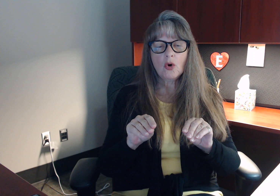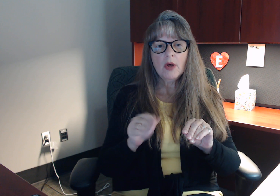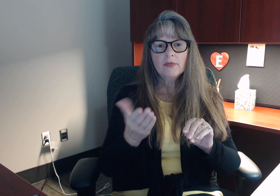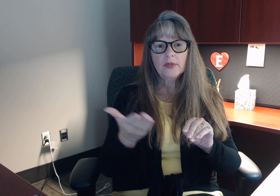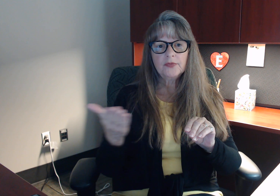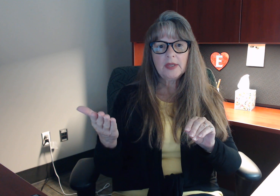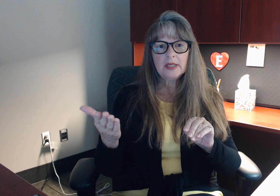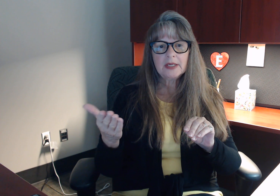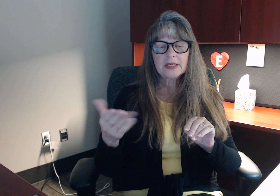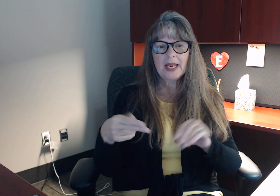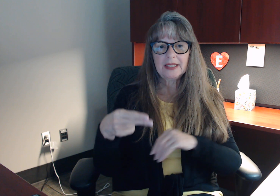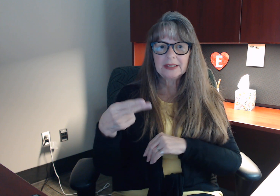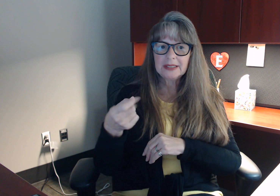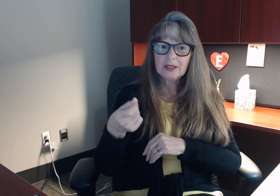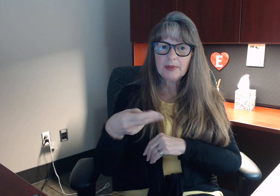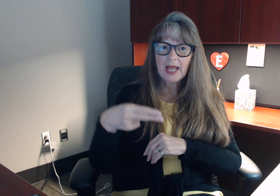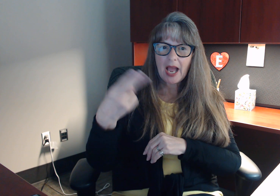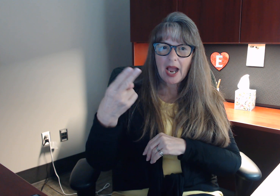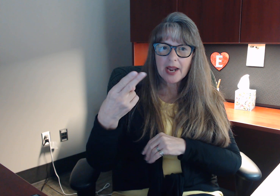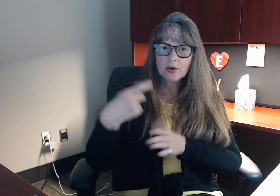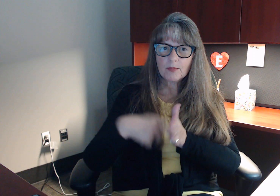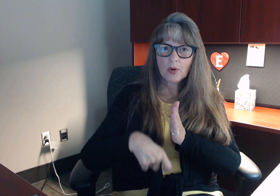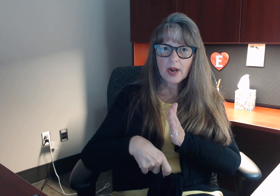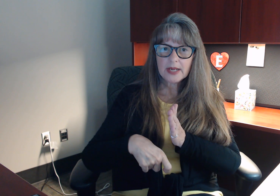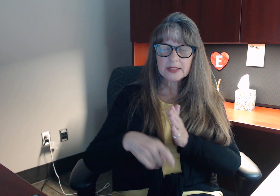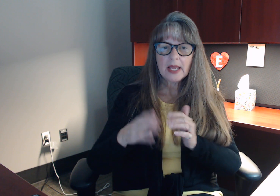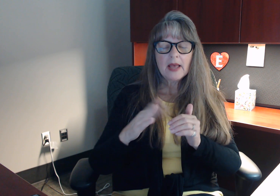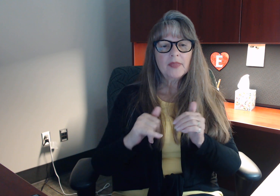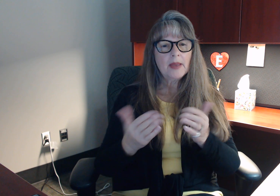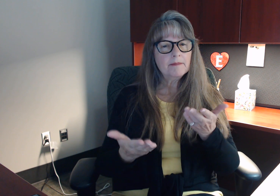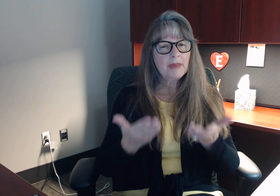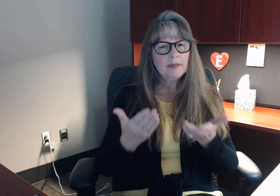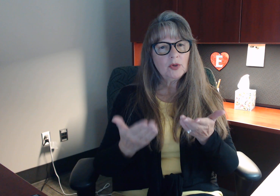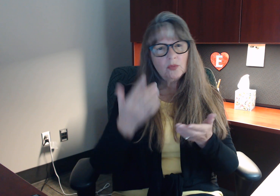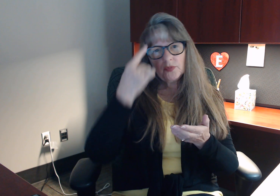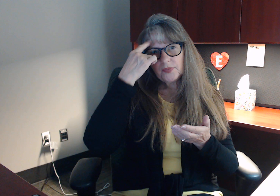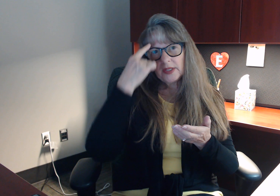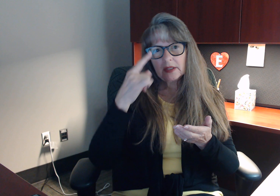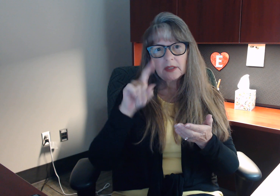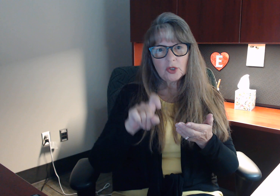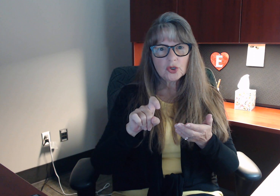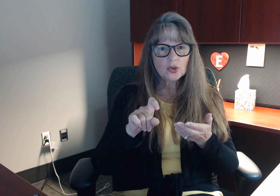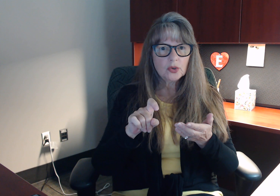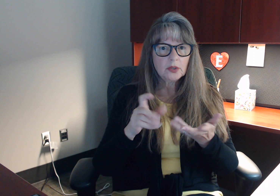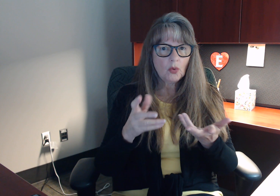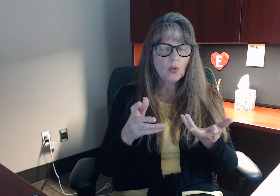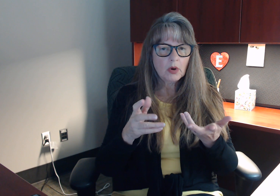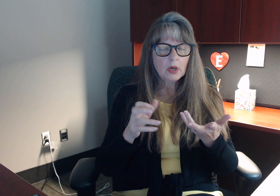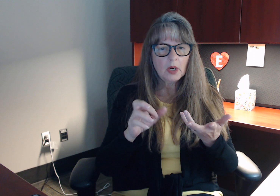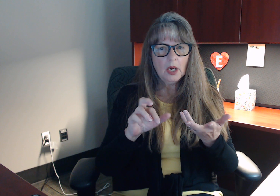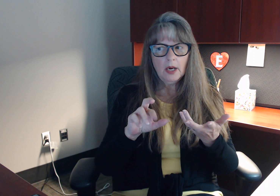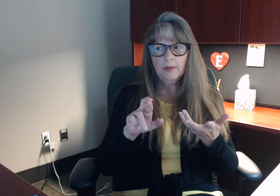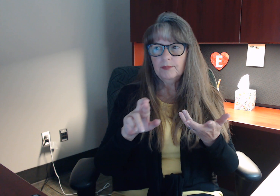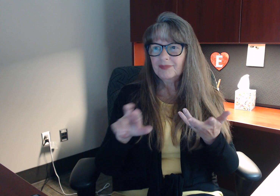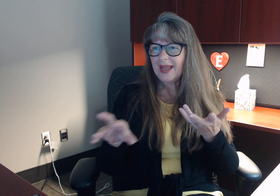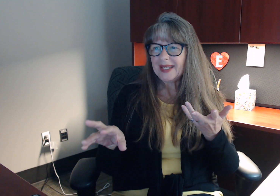the things at a little bit higher price than maybe you think that they should, or I guess